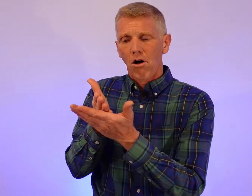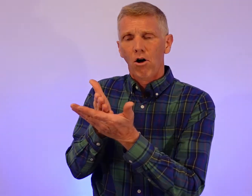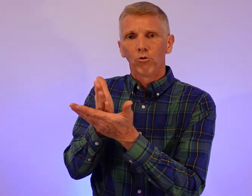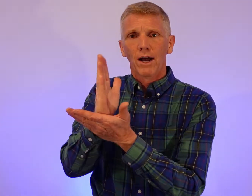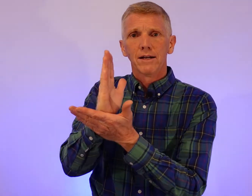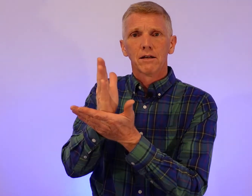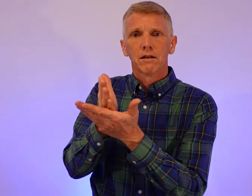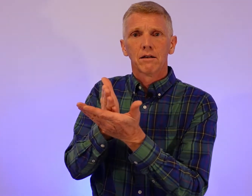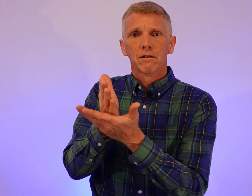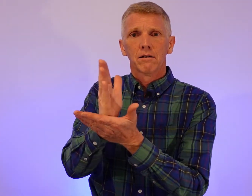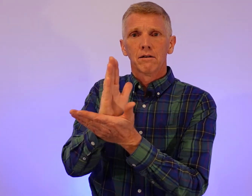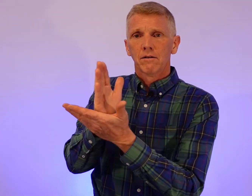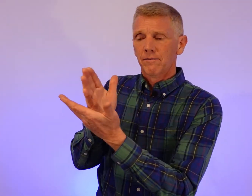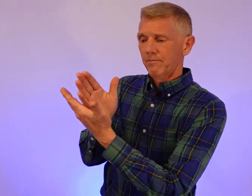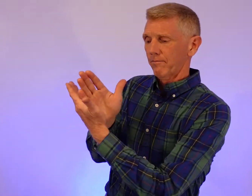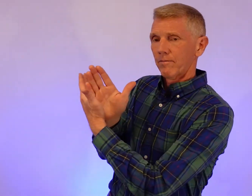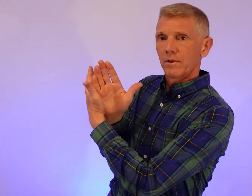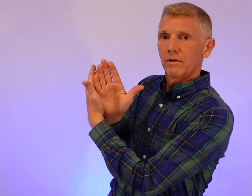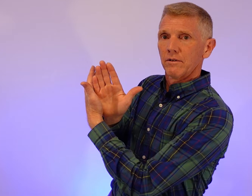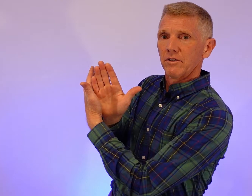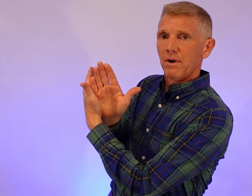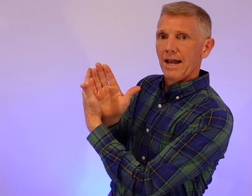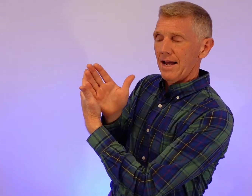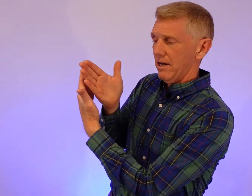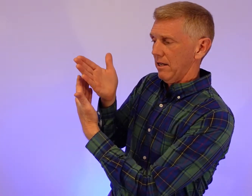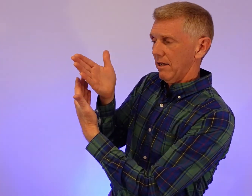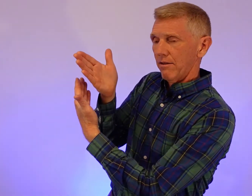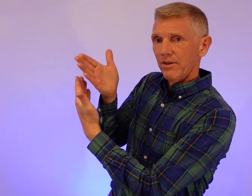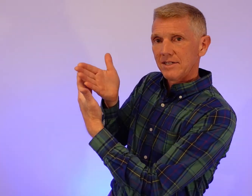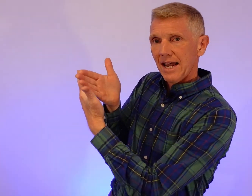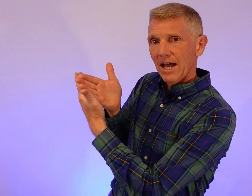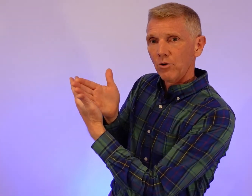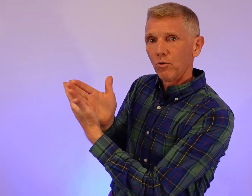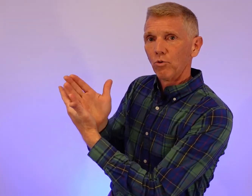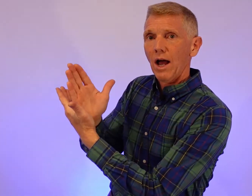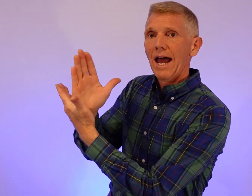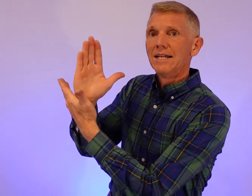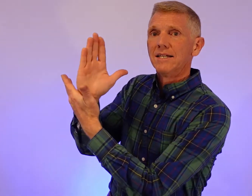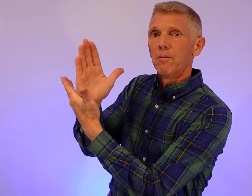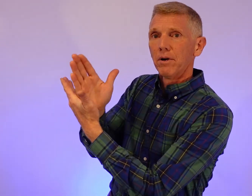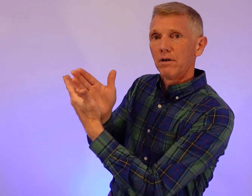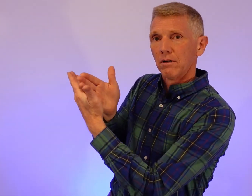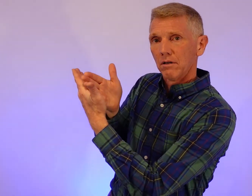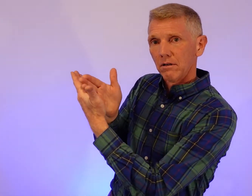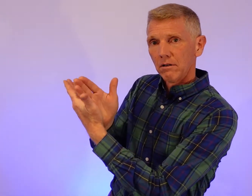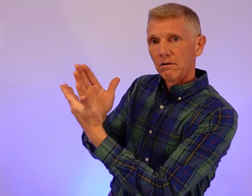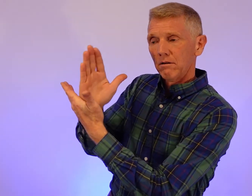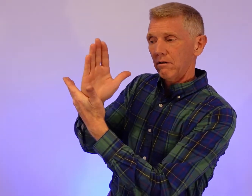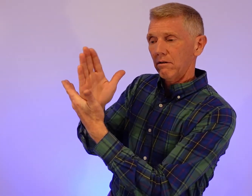all right? See my hand? This hand rides up.